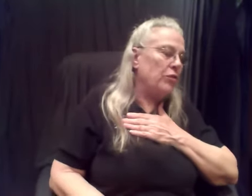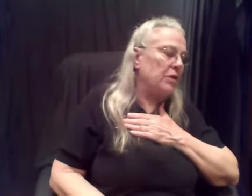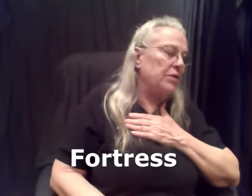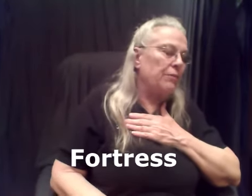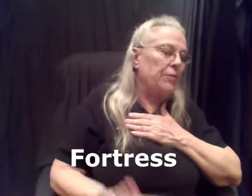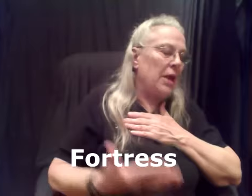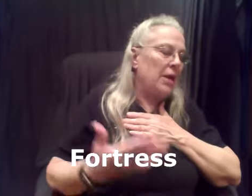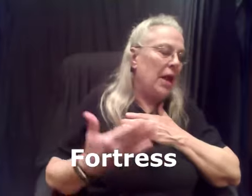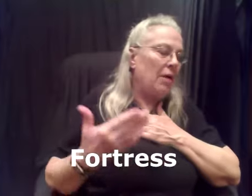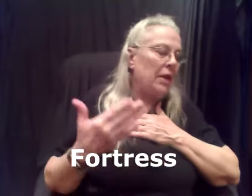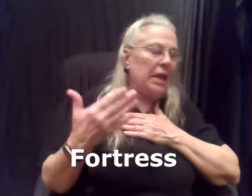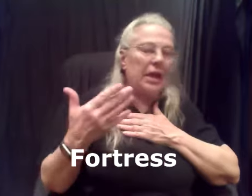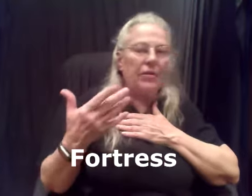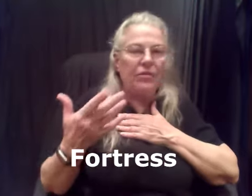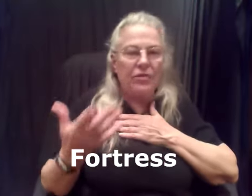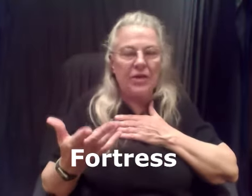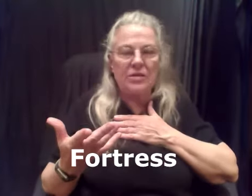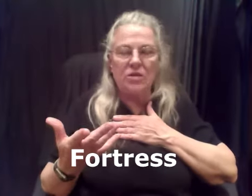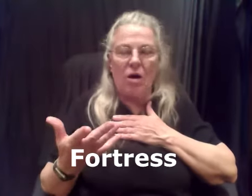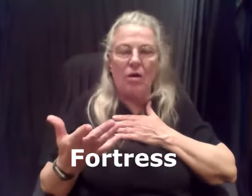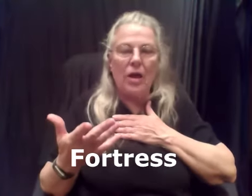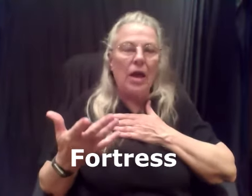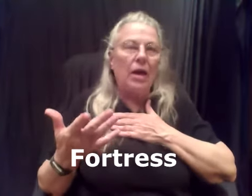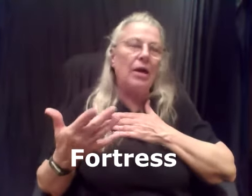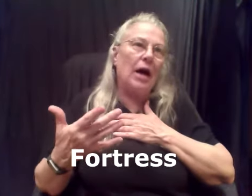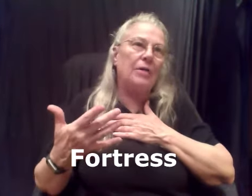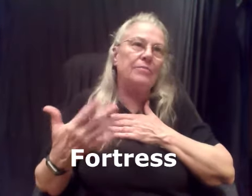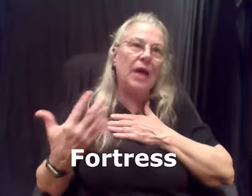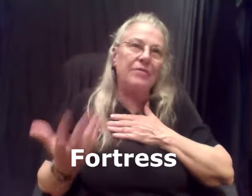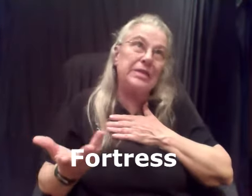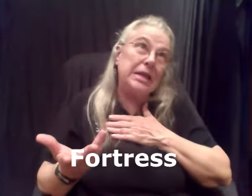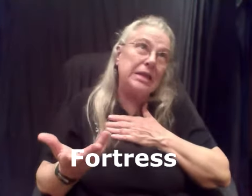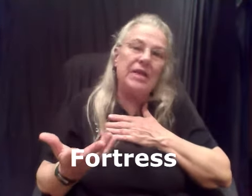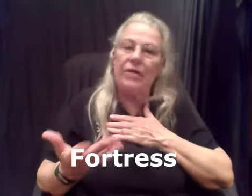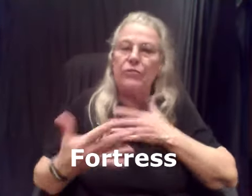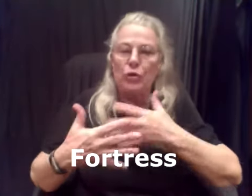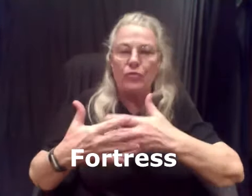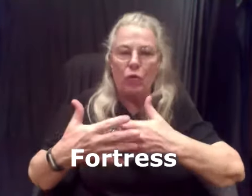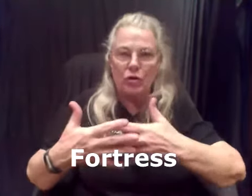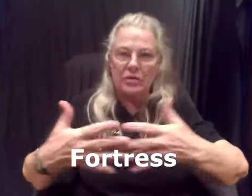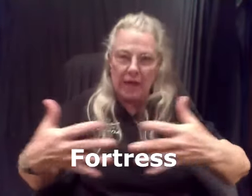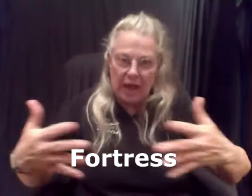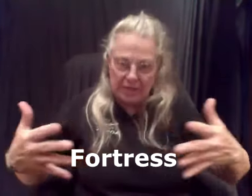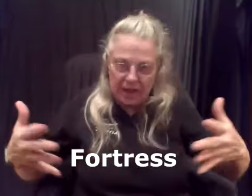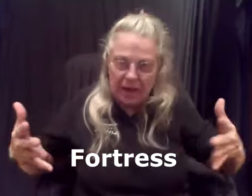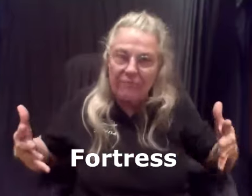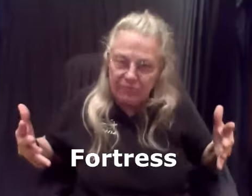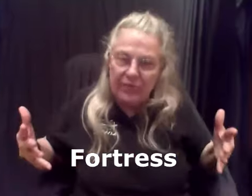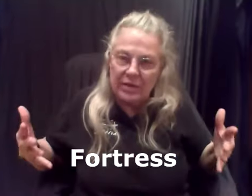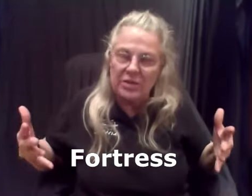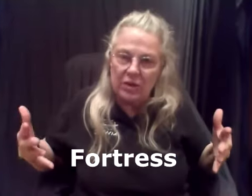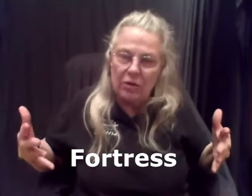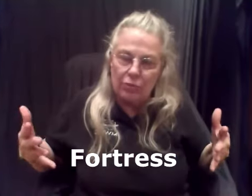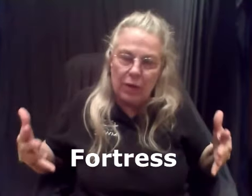Fortress. Now, in this song, I've seen the deaf do fortress as like a fence around